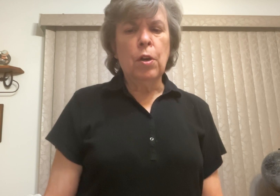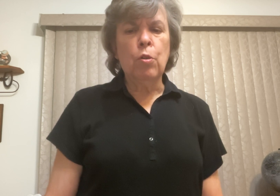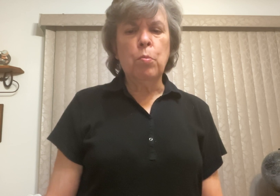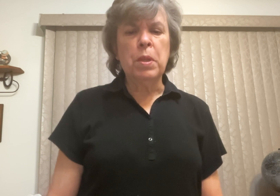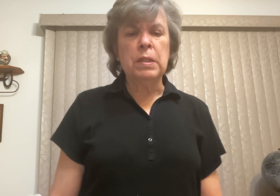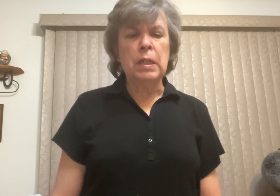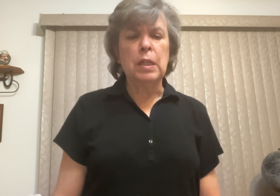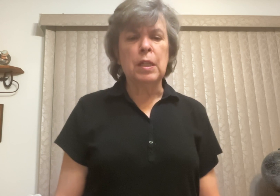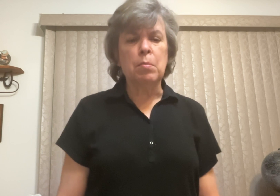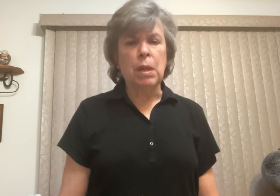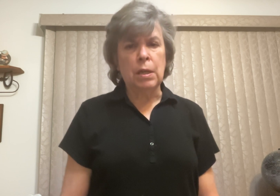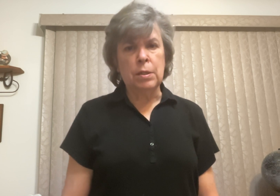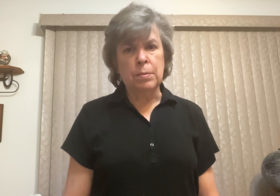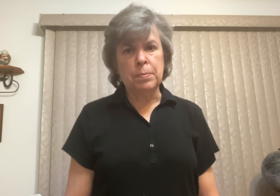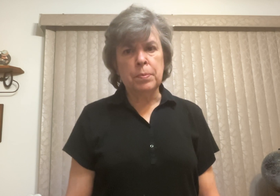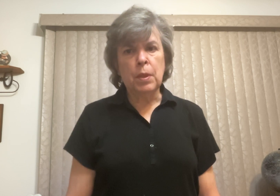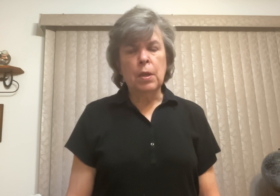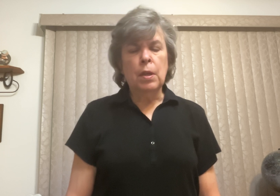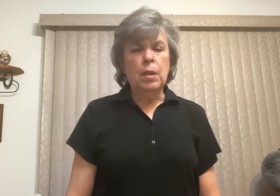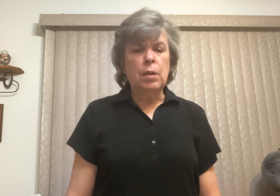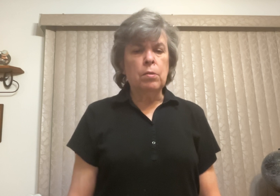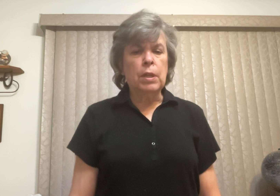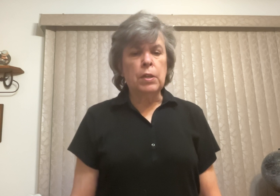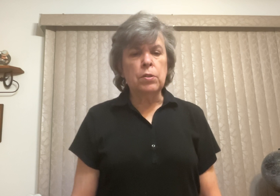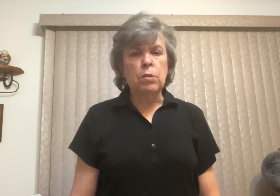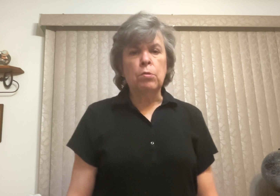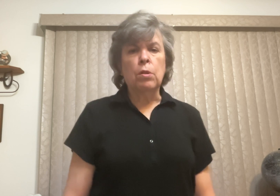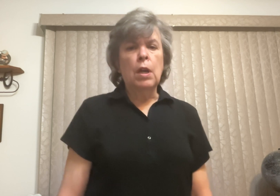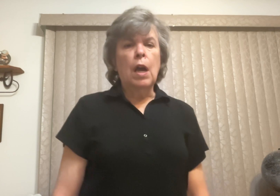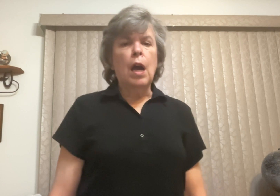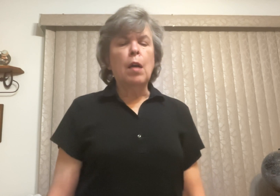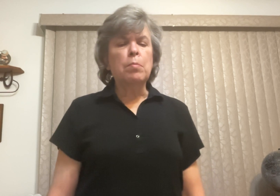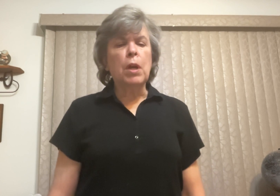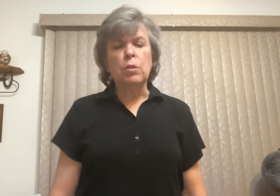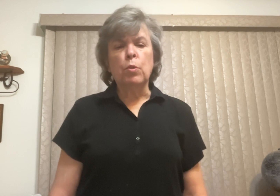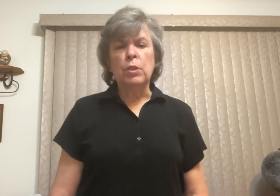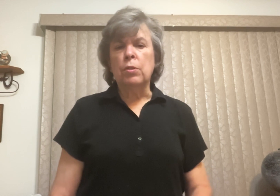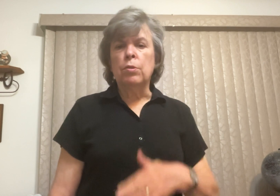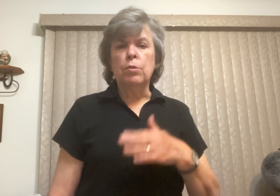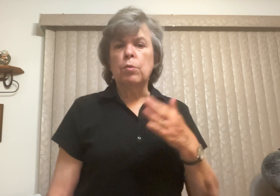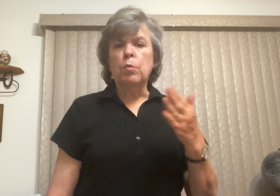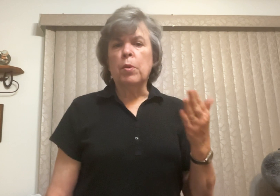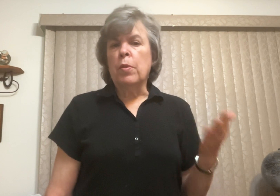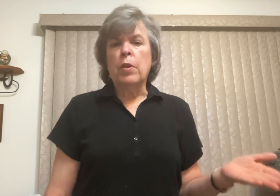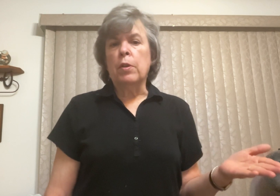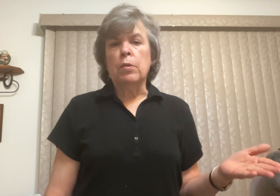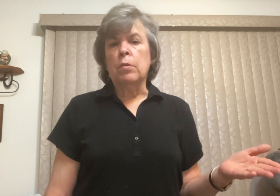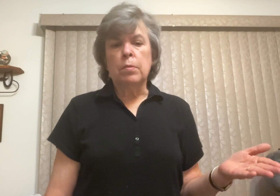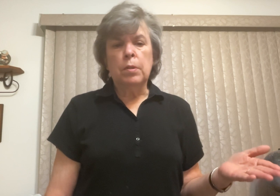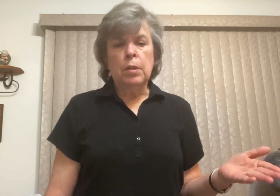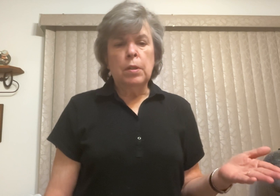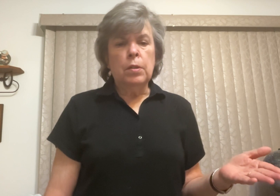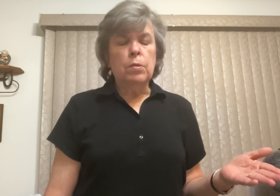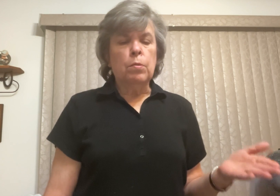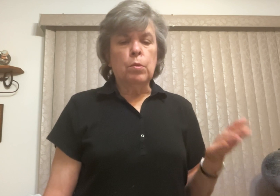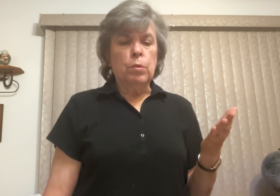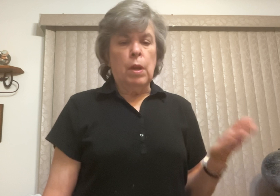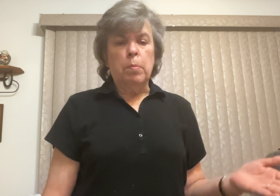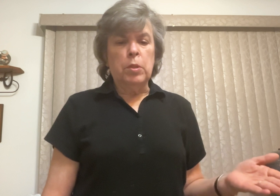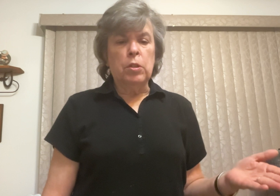hope that's in the blood. Okay, so I'm not going to do the word there. I'm just going to